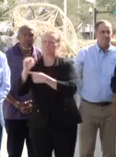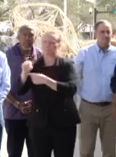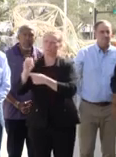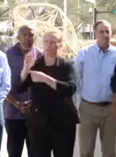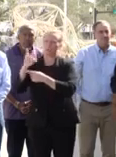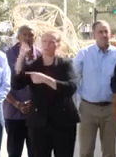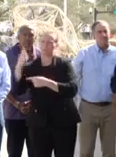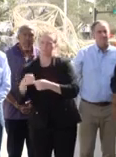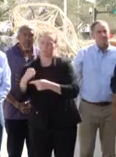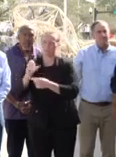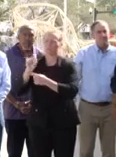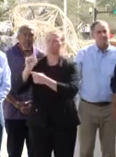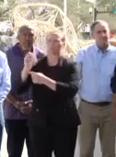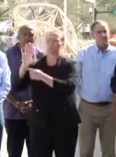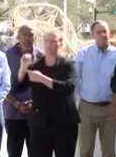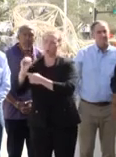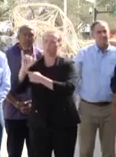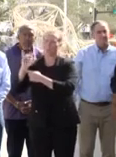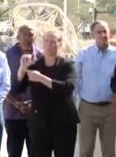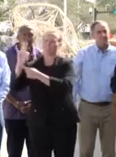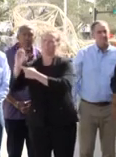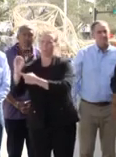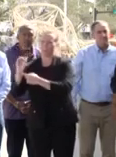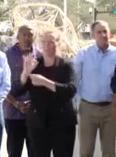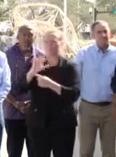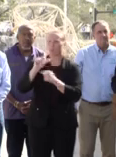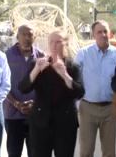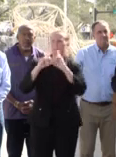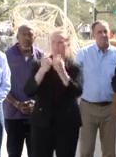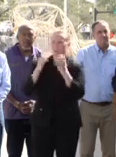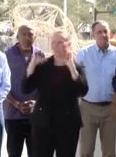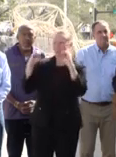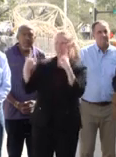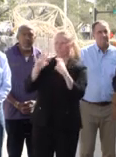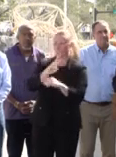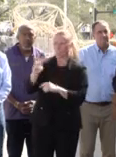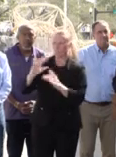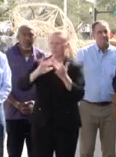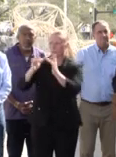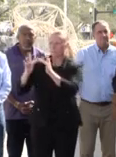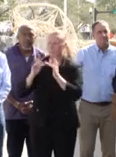fldoe.org/storminfo. That's the Florida Department of Education website,